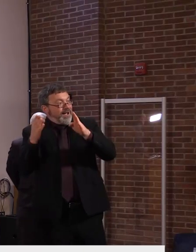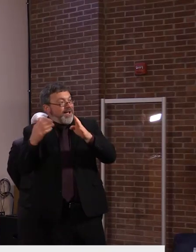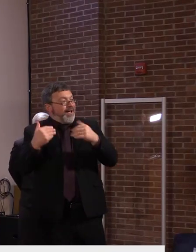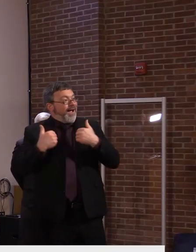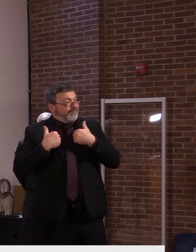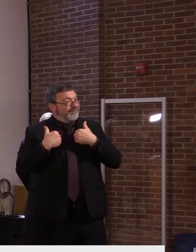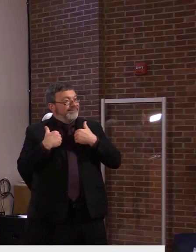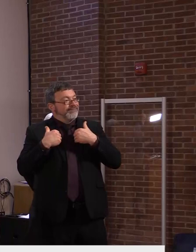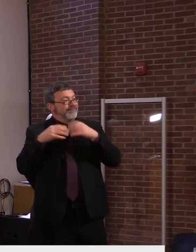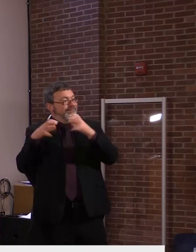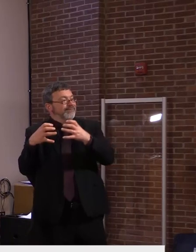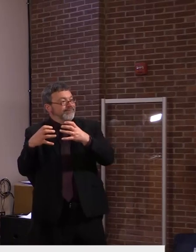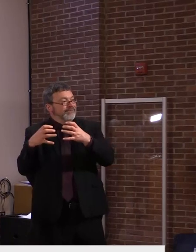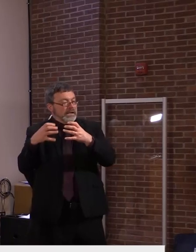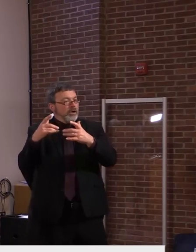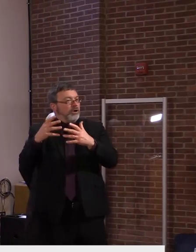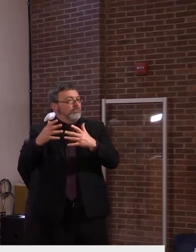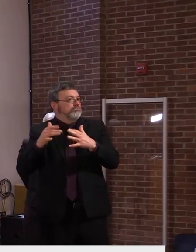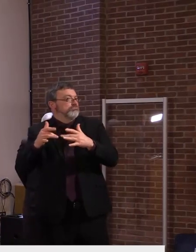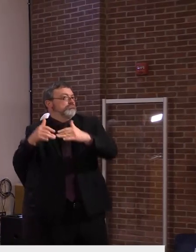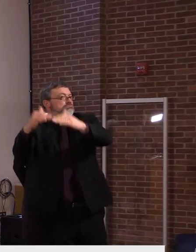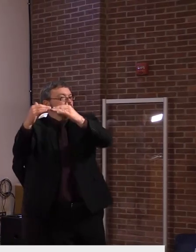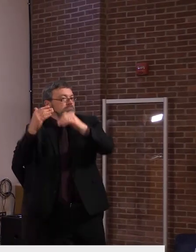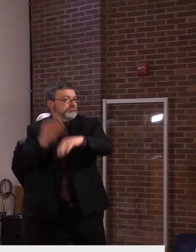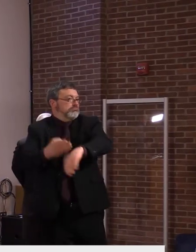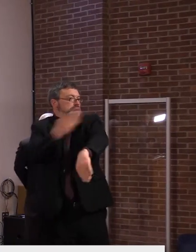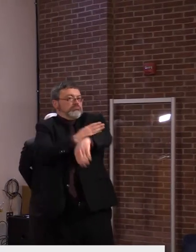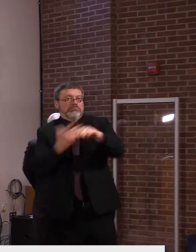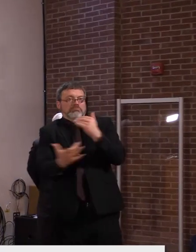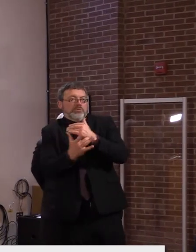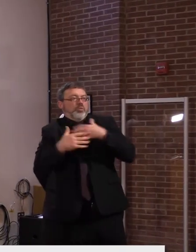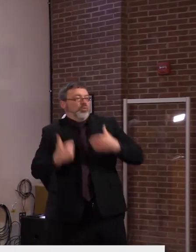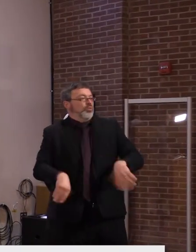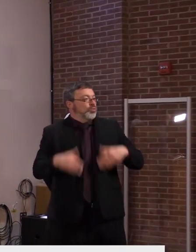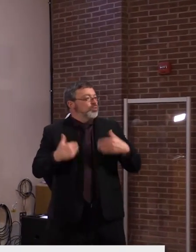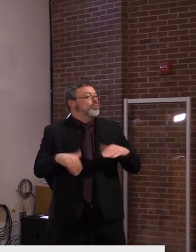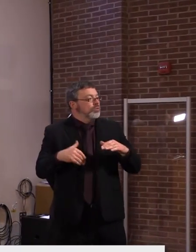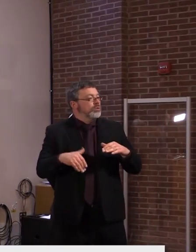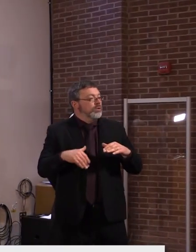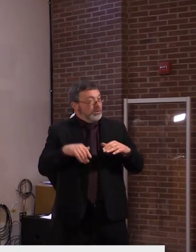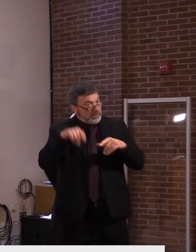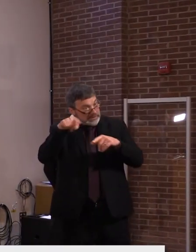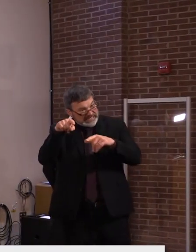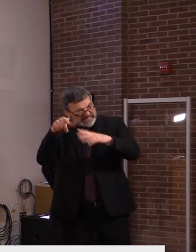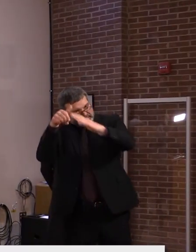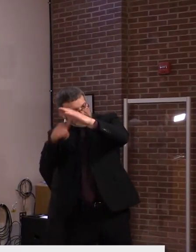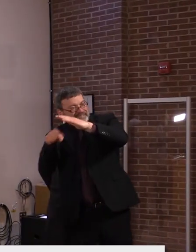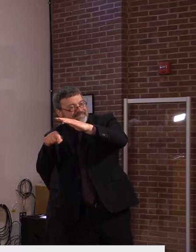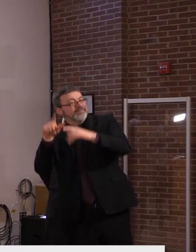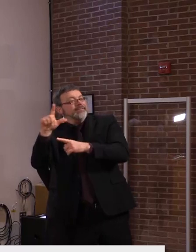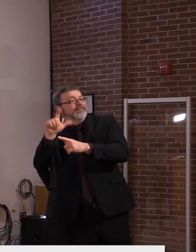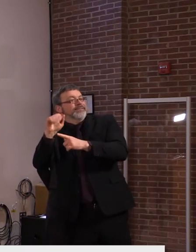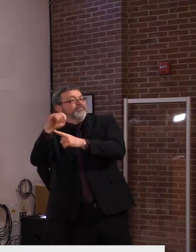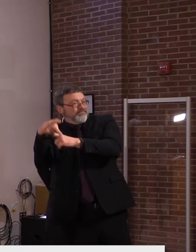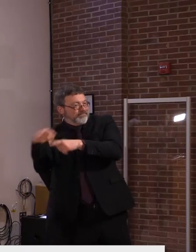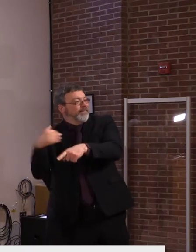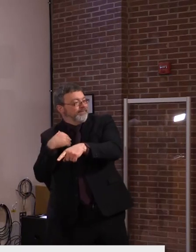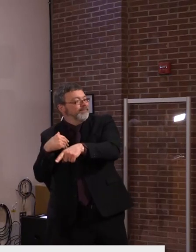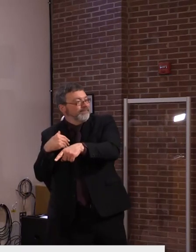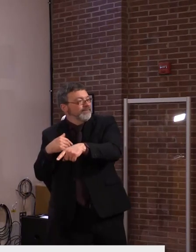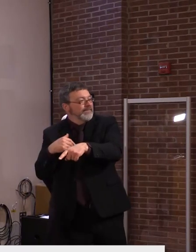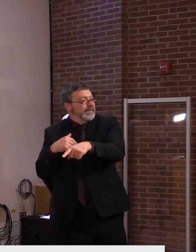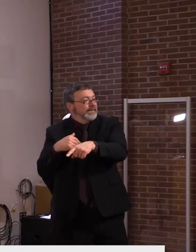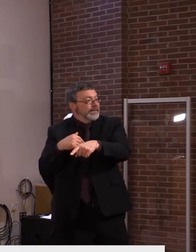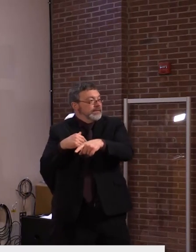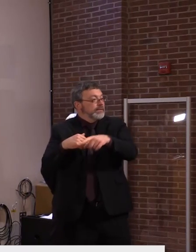more progressive now technologies that include LAMP that still go under the rubric of nucleic